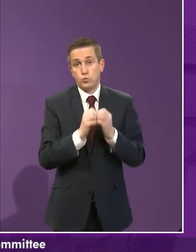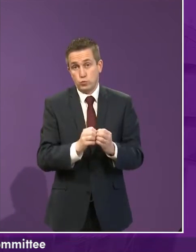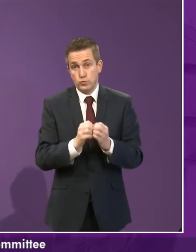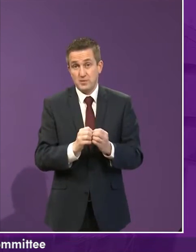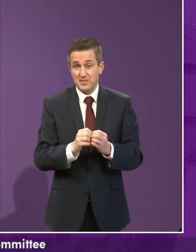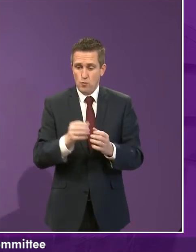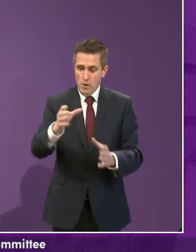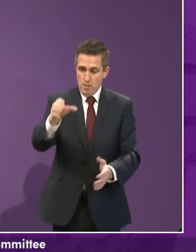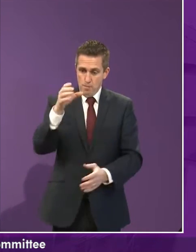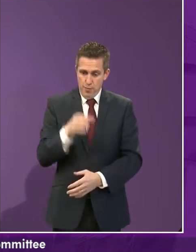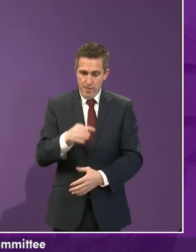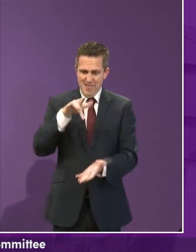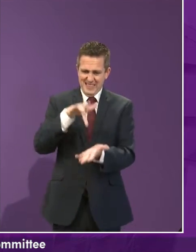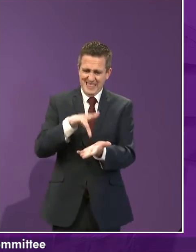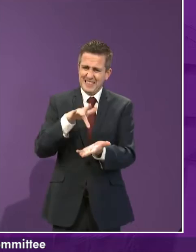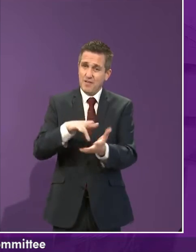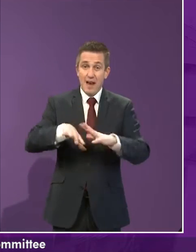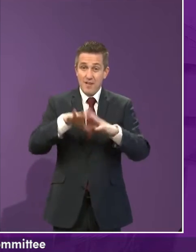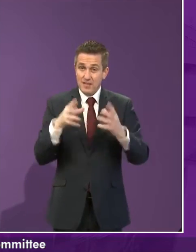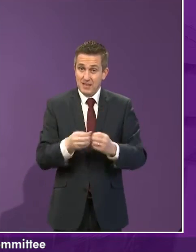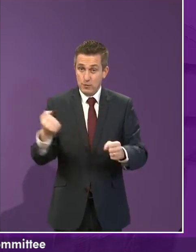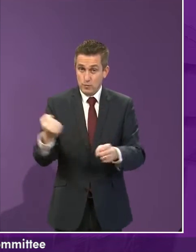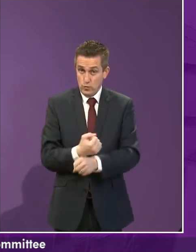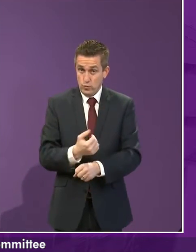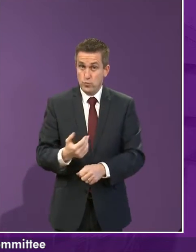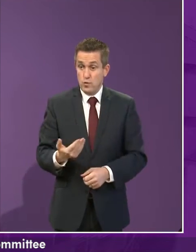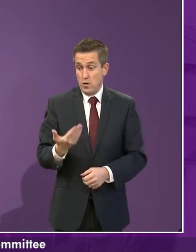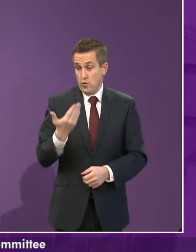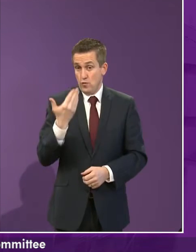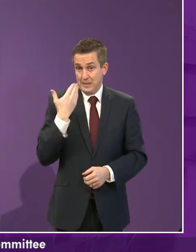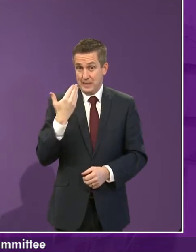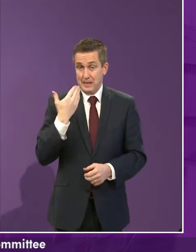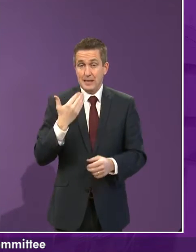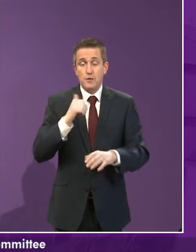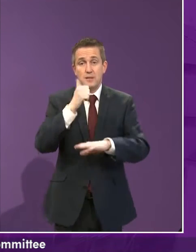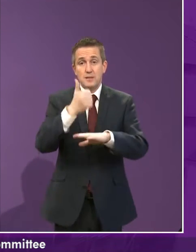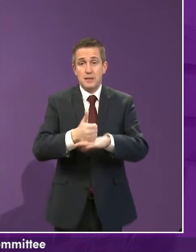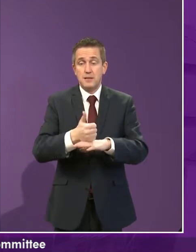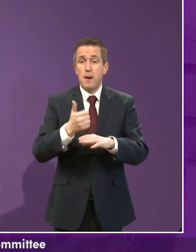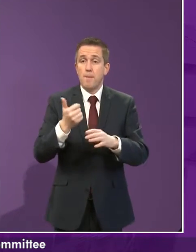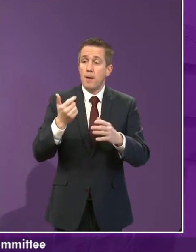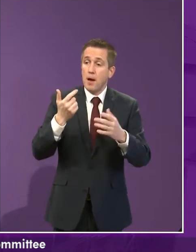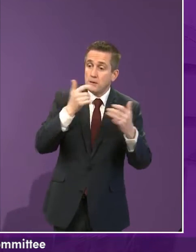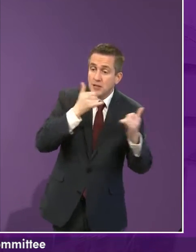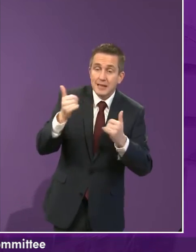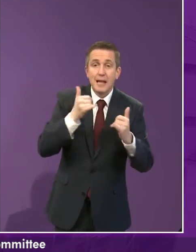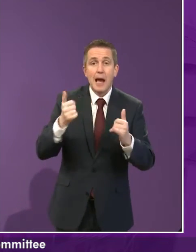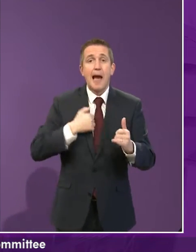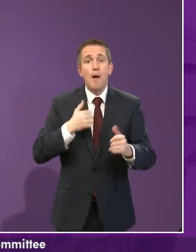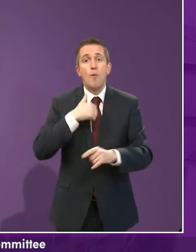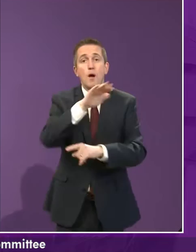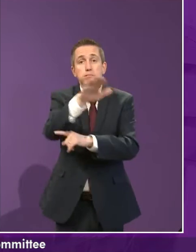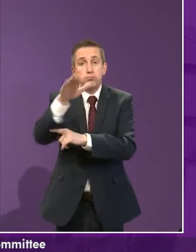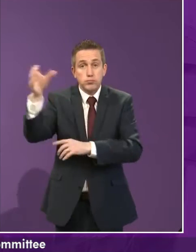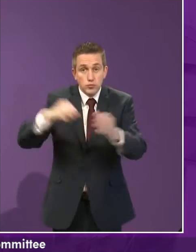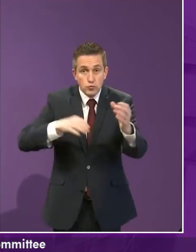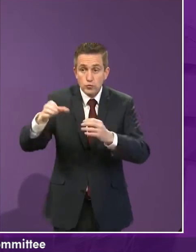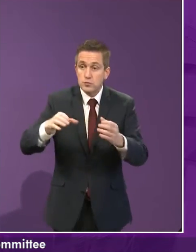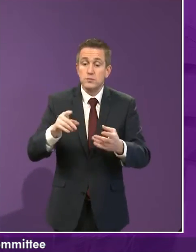do. We're recently taking on the International Student Barometer for all of our students, and about the first year we'll go into that. And we do the